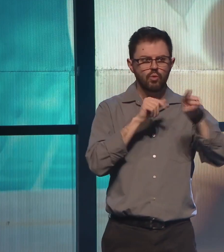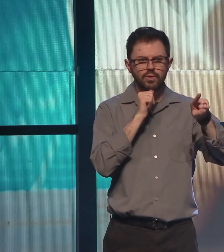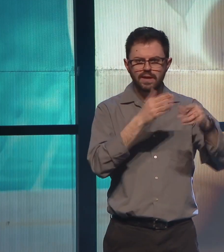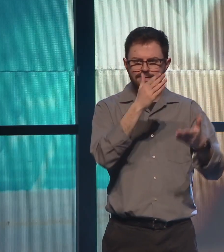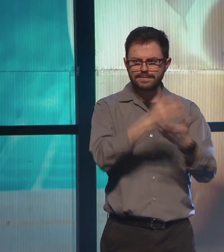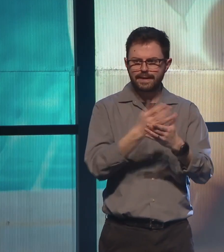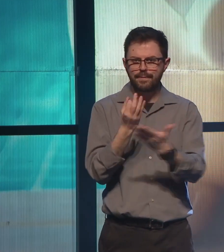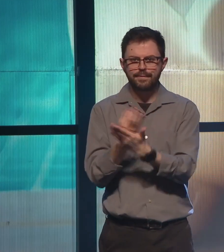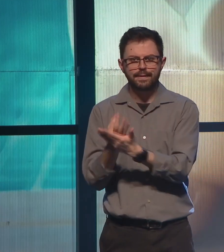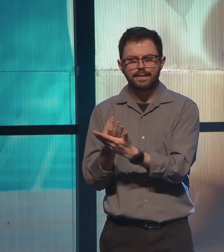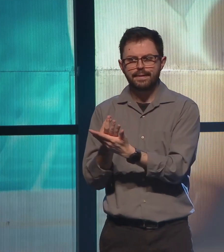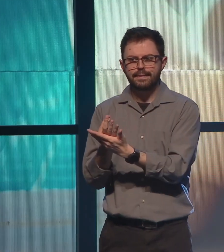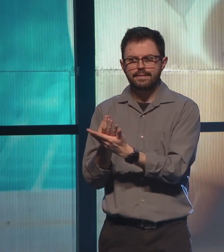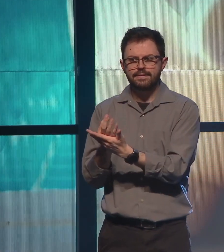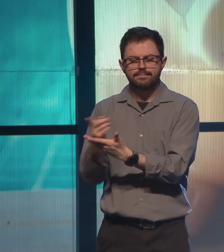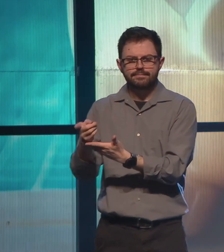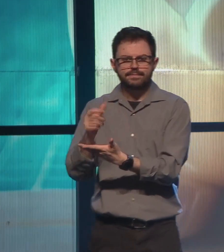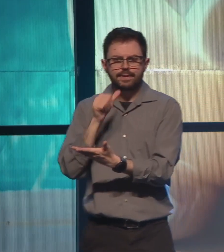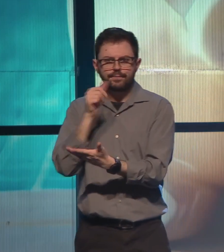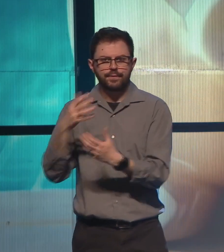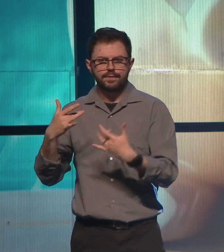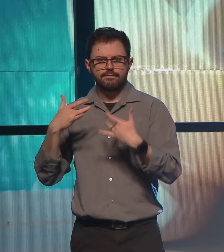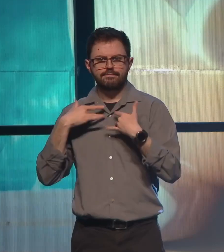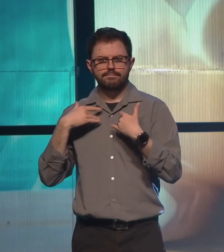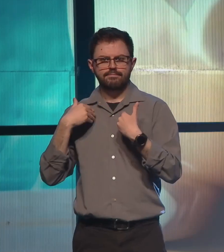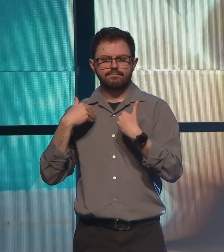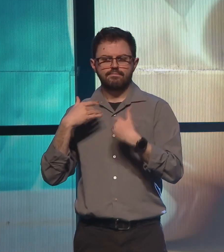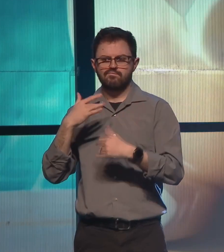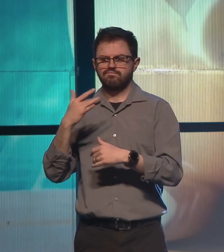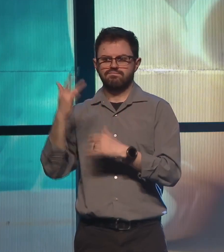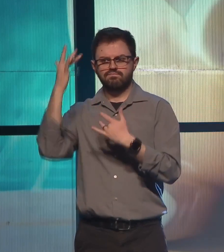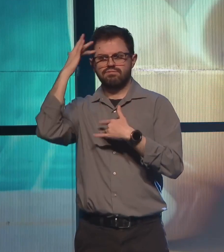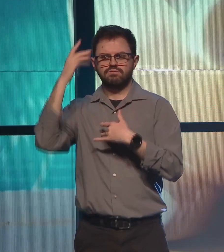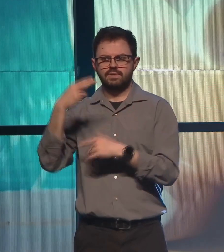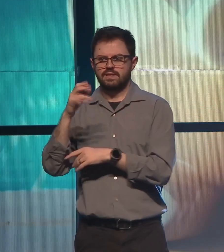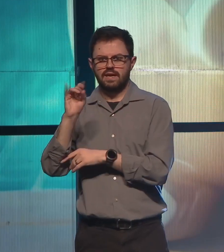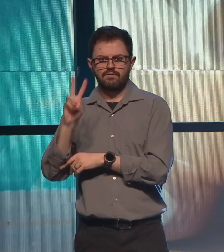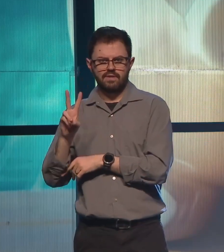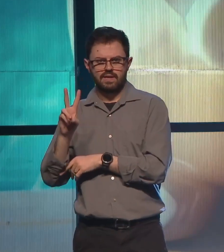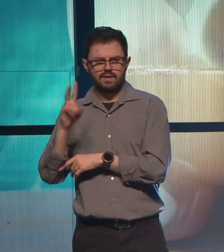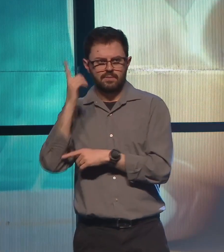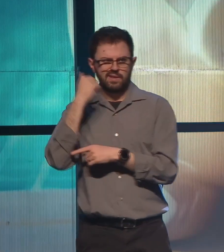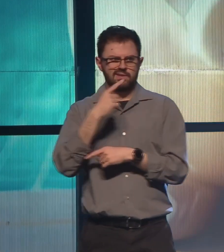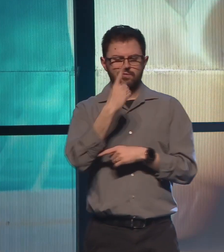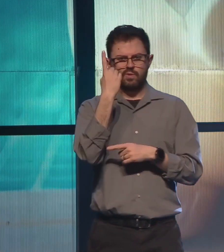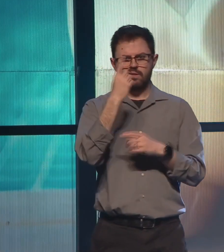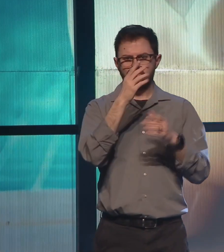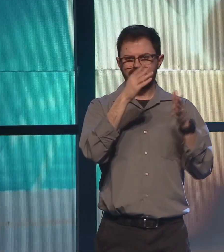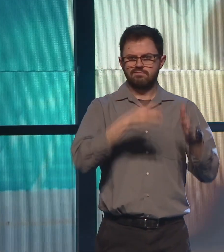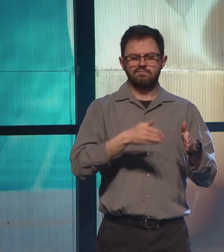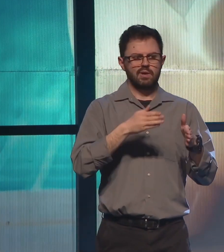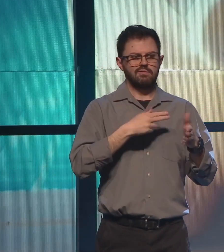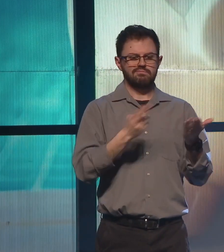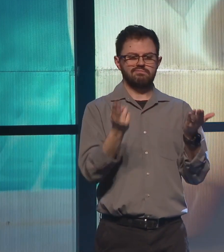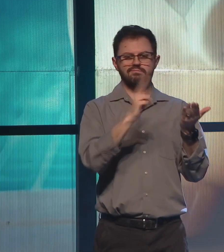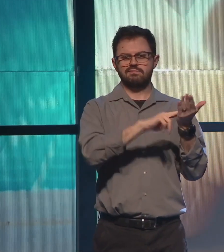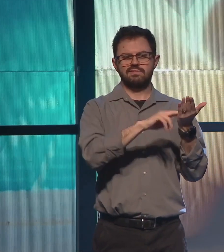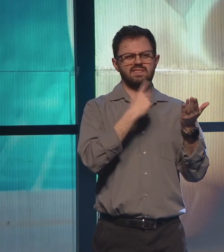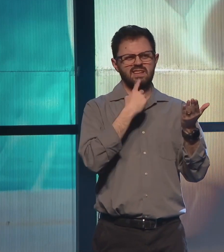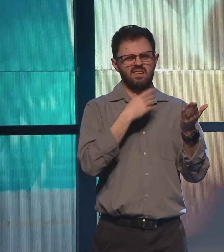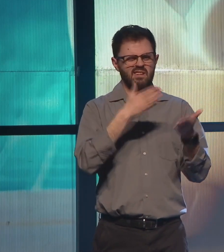300 babies, because we signed a piece of paper, are now born with HIV that would not have been.